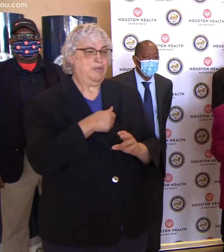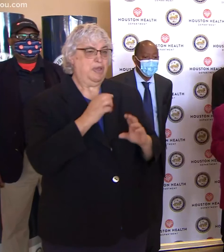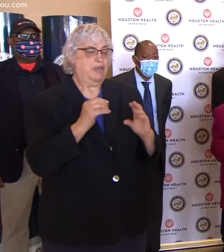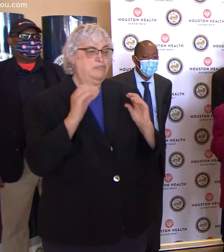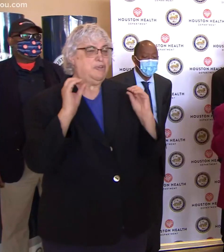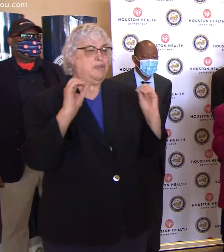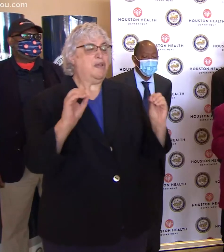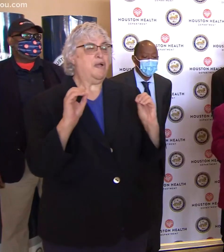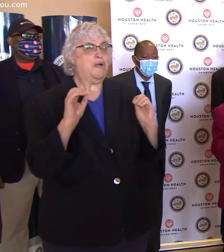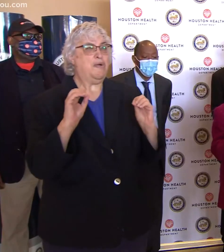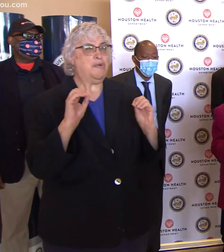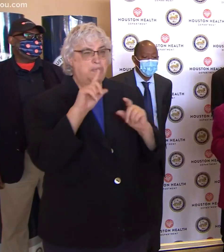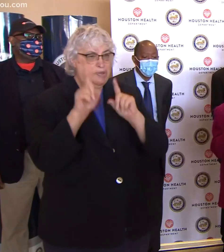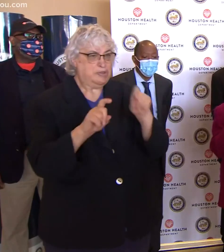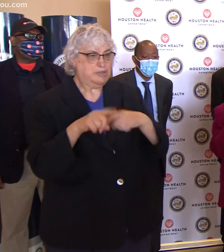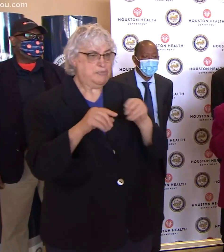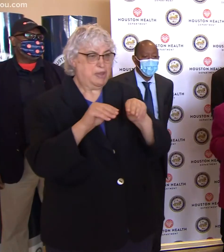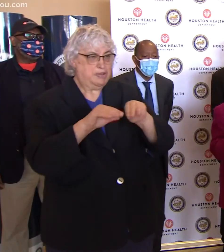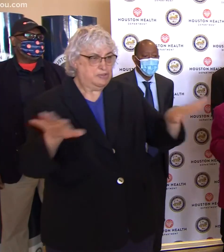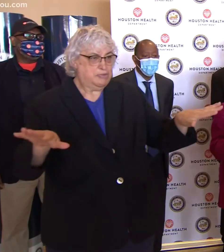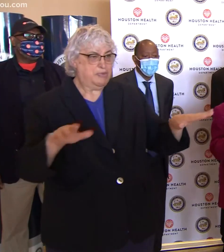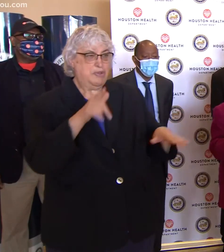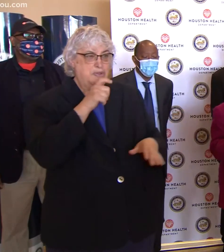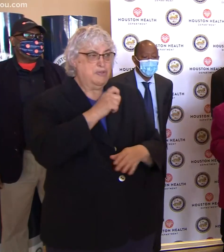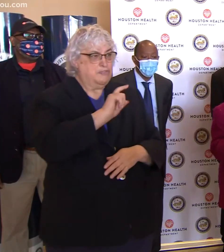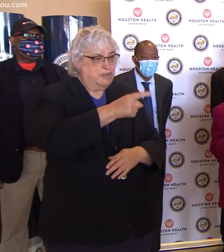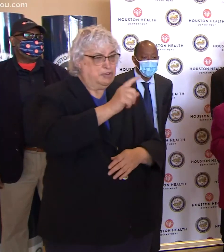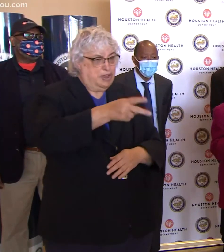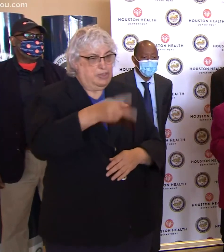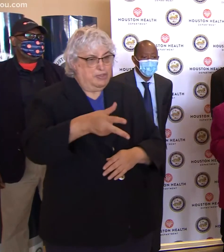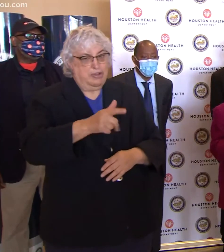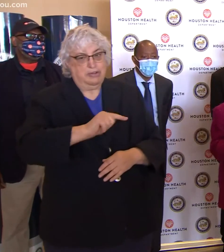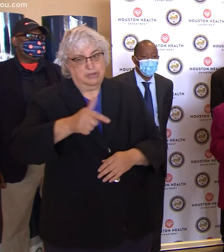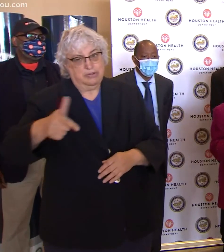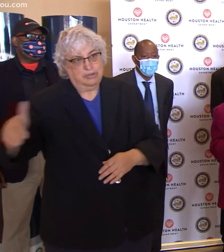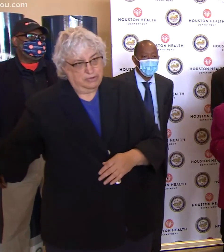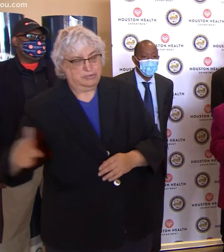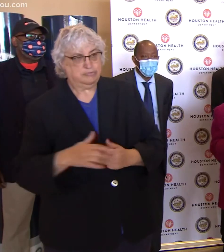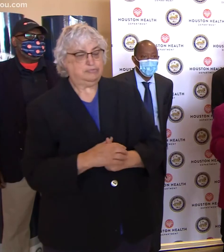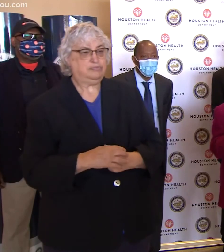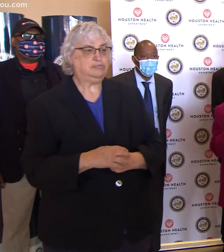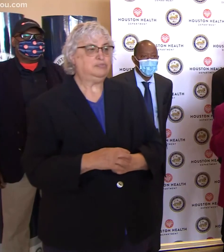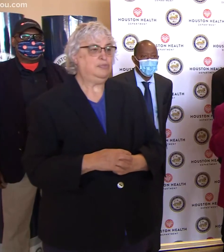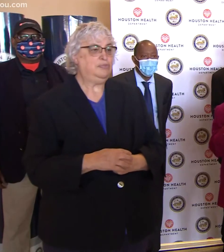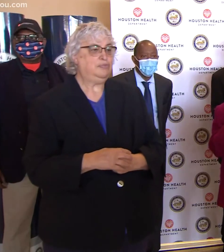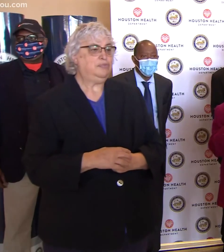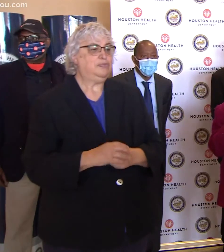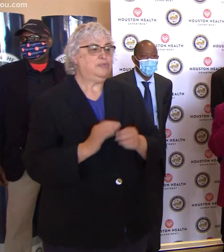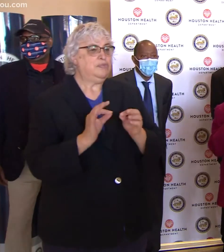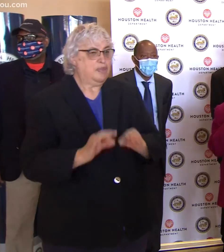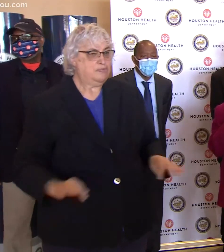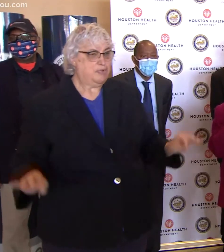about distribution. Finally, I think it's important to take note of that we are